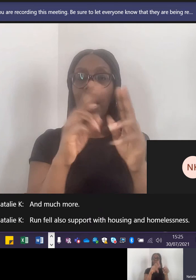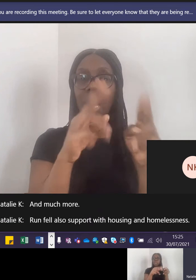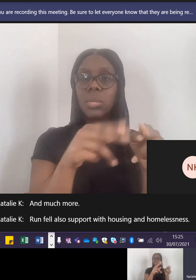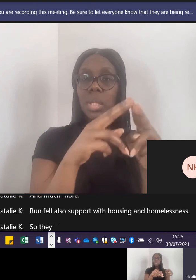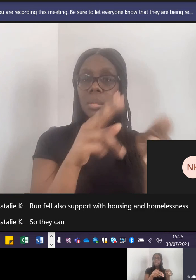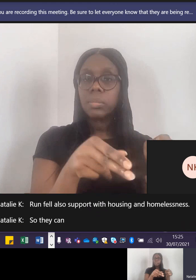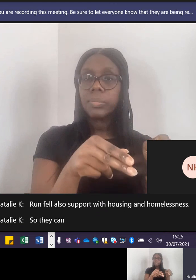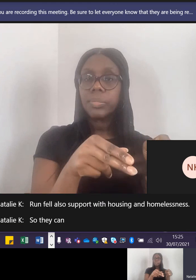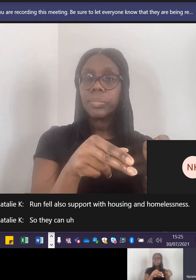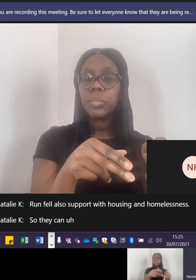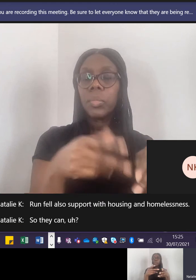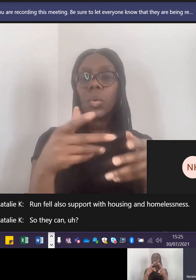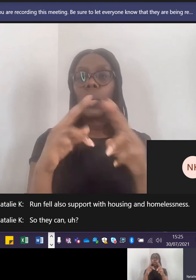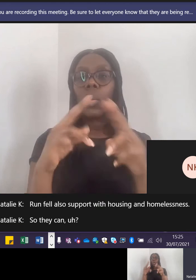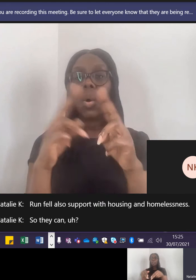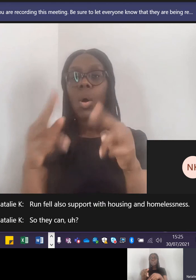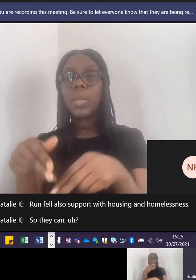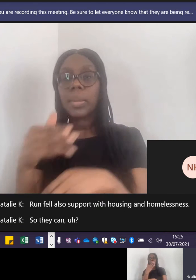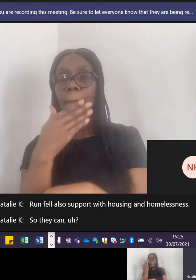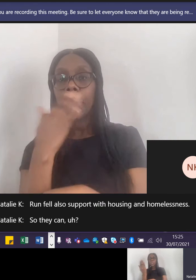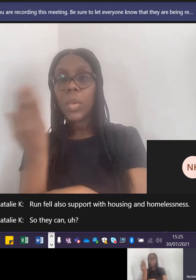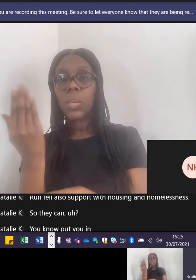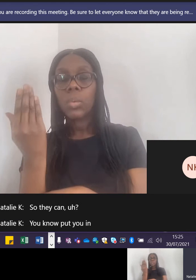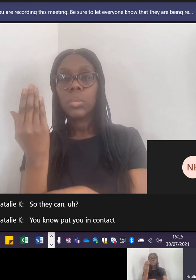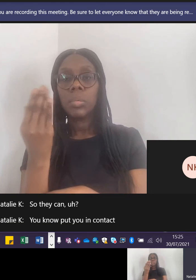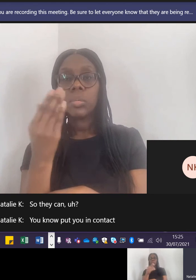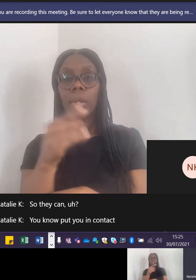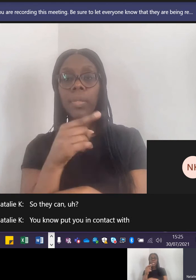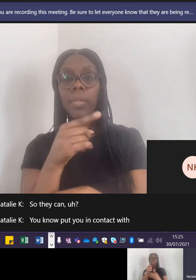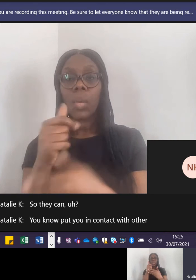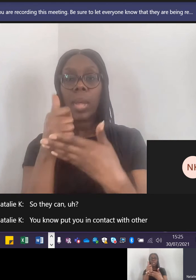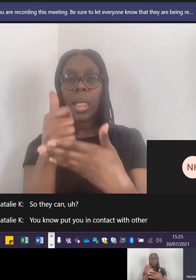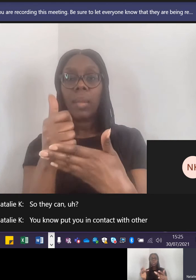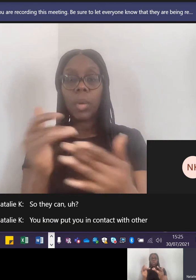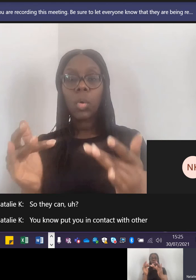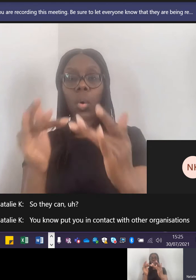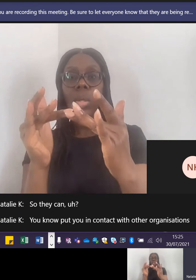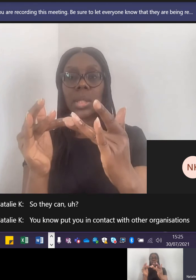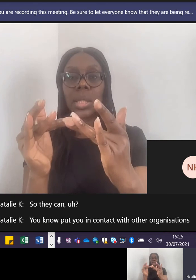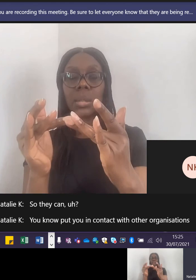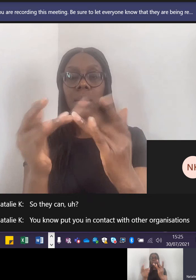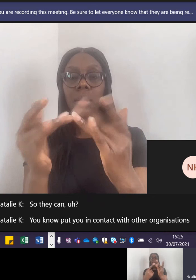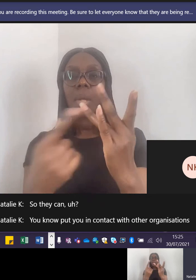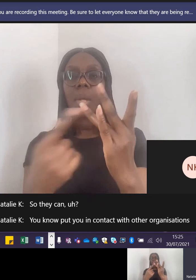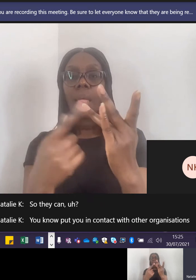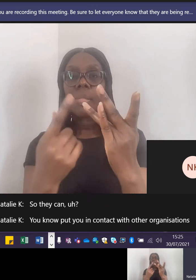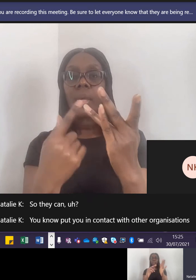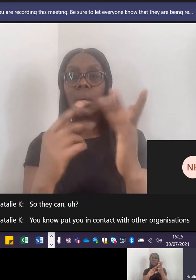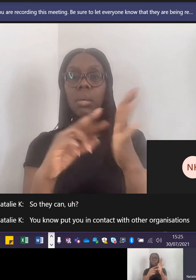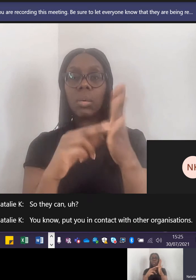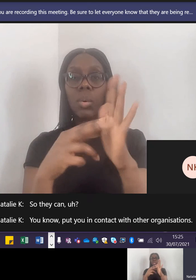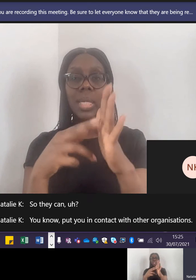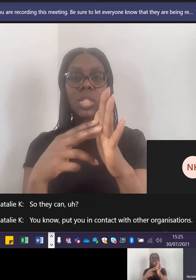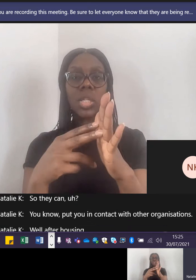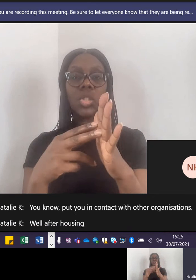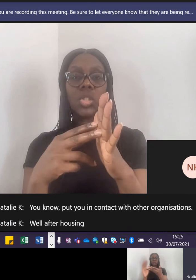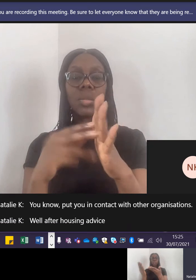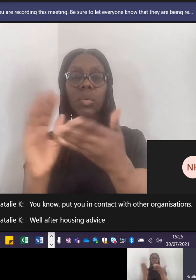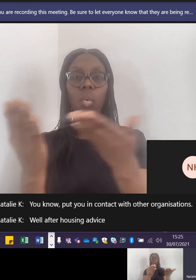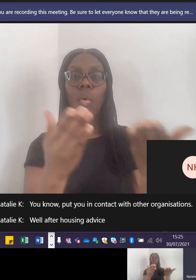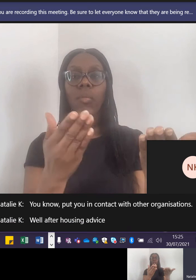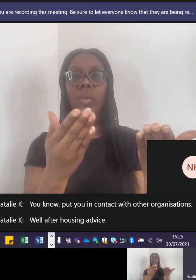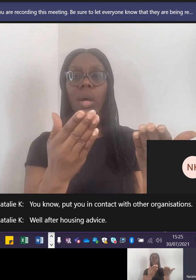can, put you in contact with other organisations, offer housing advice